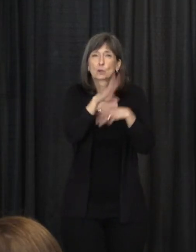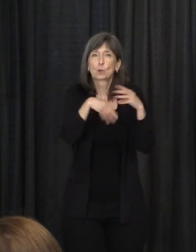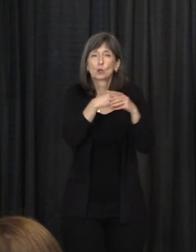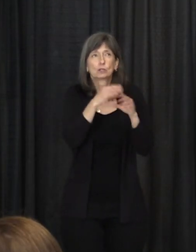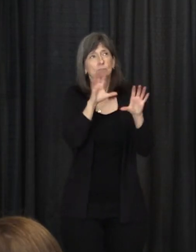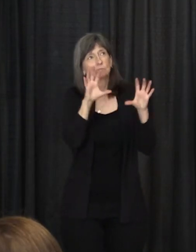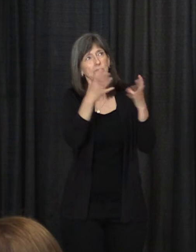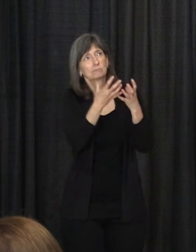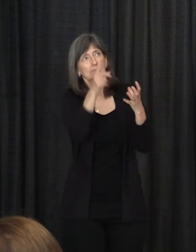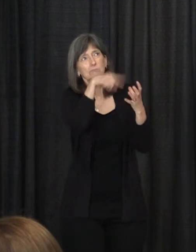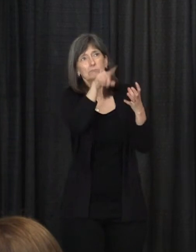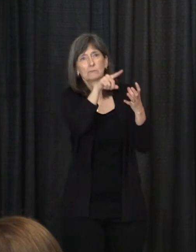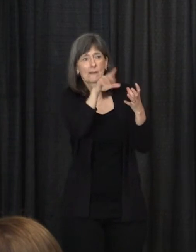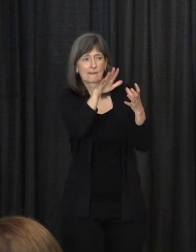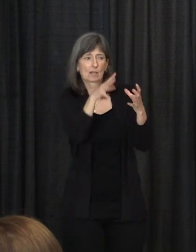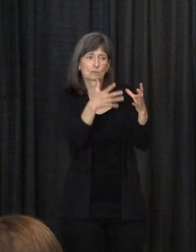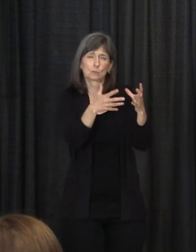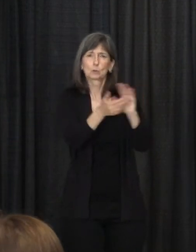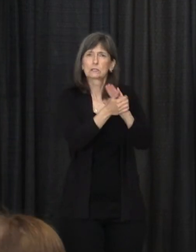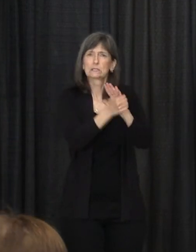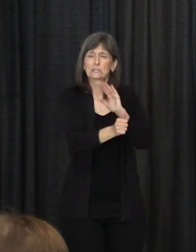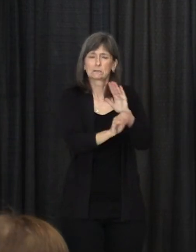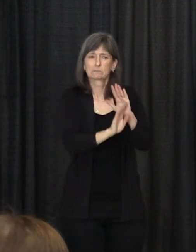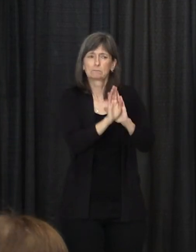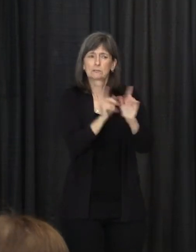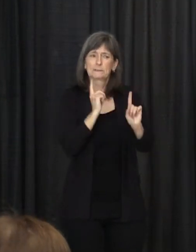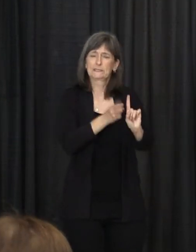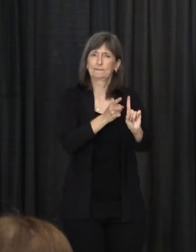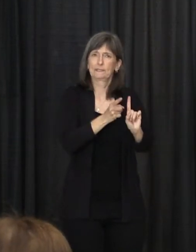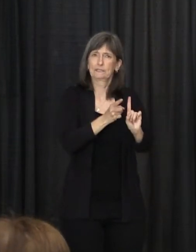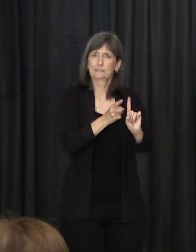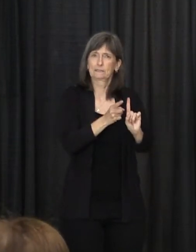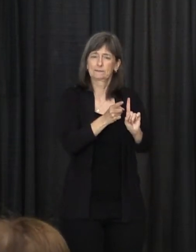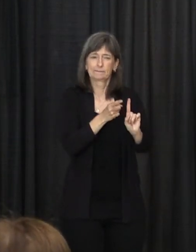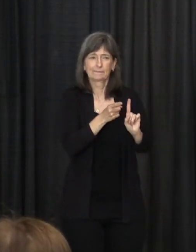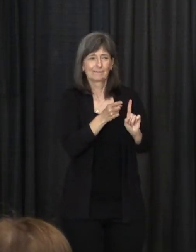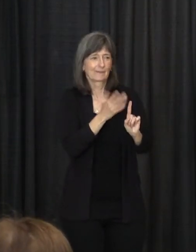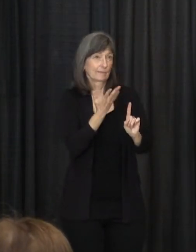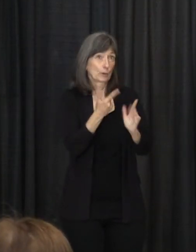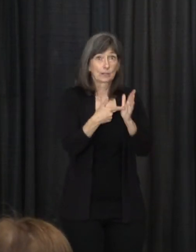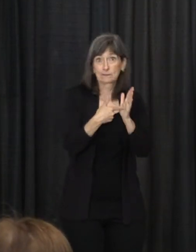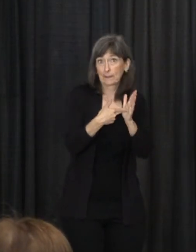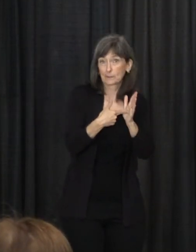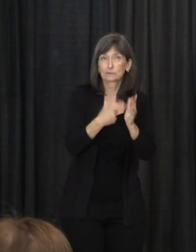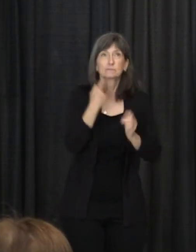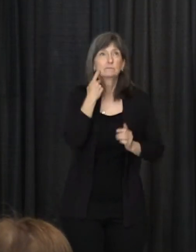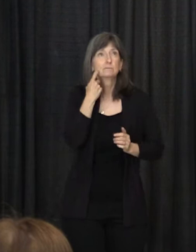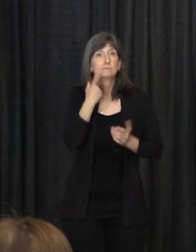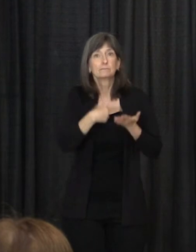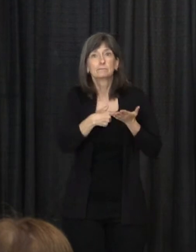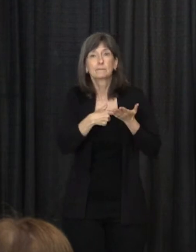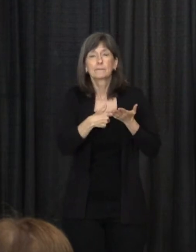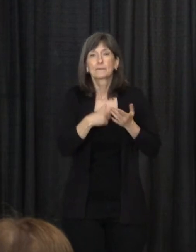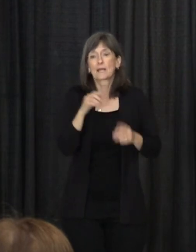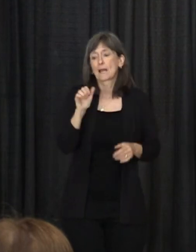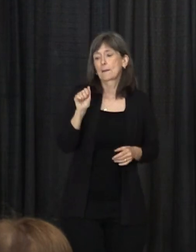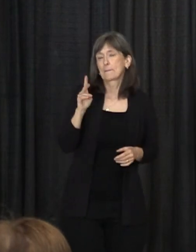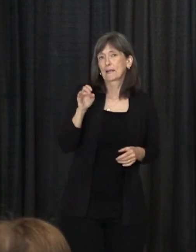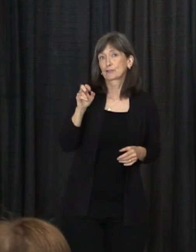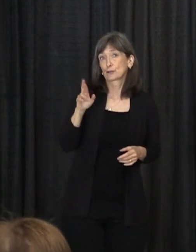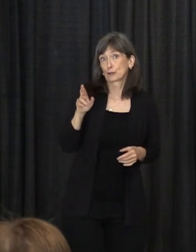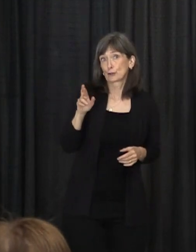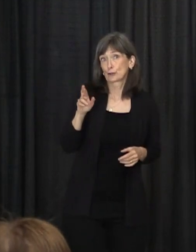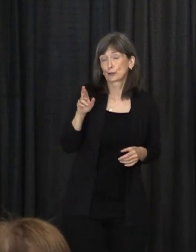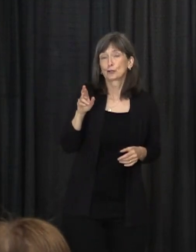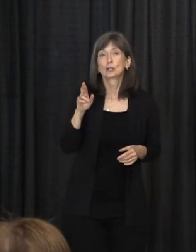that have incredible strengths and talents. Just by way of an example, I spoke recently to the ambassador to Canada and to the United